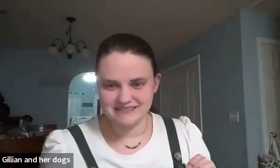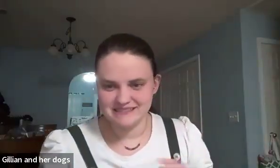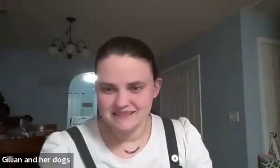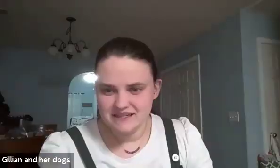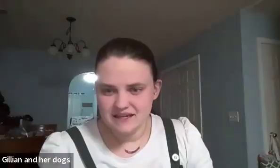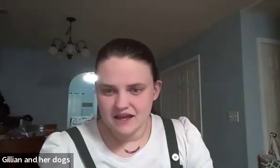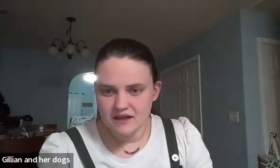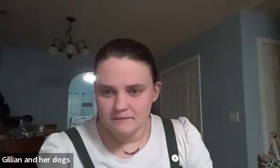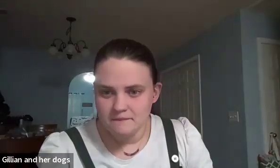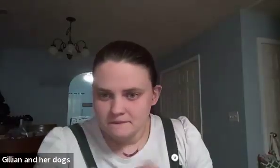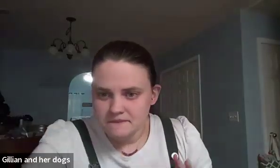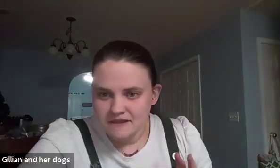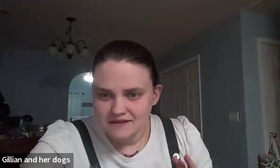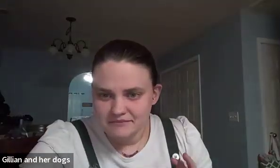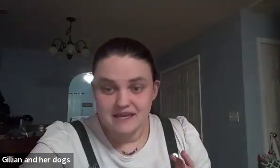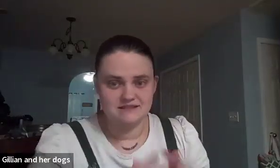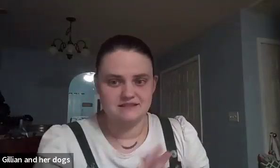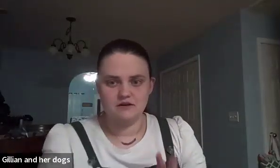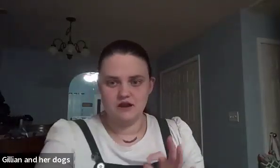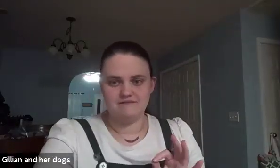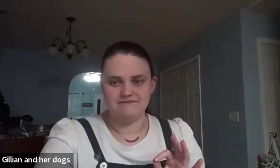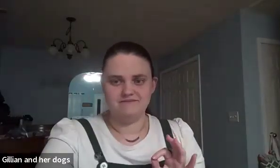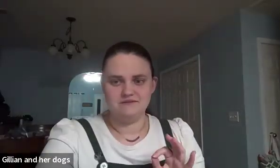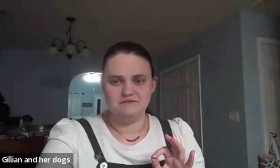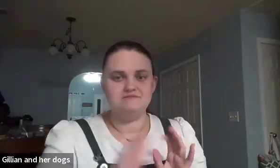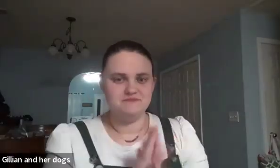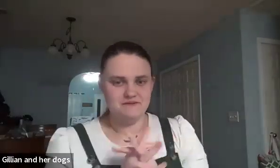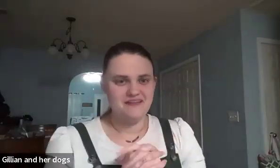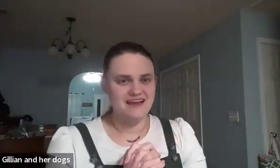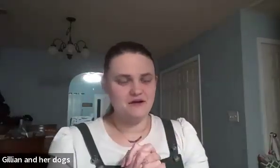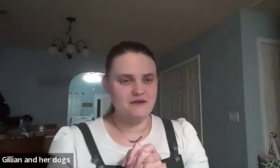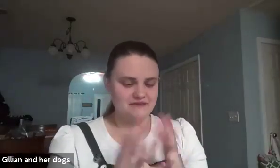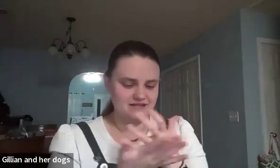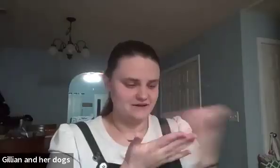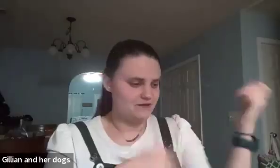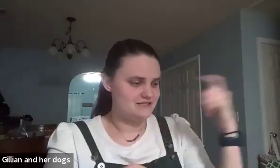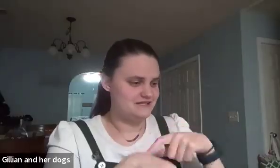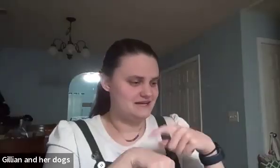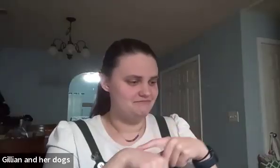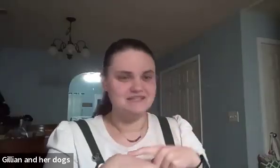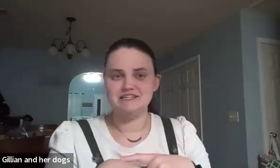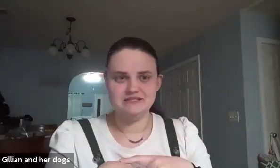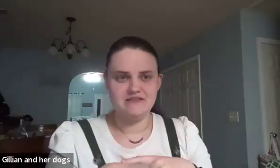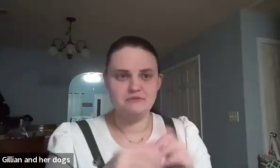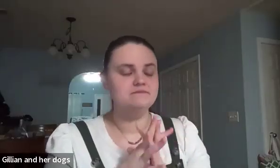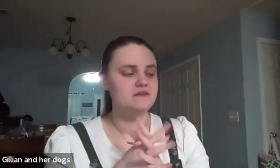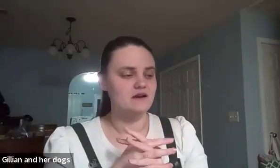ones. Um, but yes, okay. So I thought that is fun. Waste my time because I do say that one. All